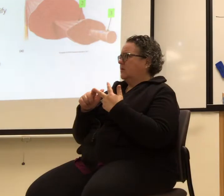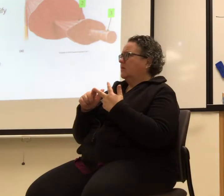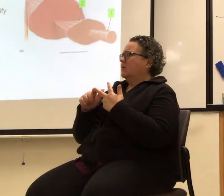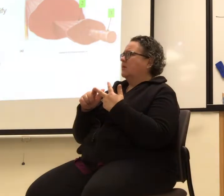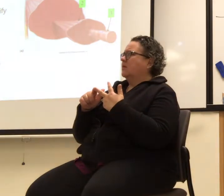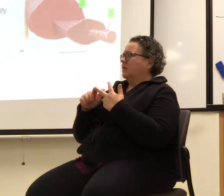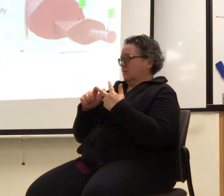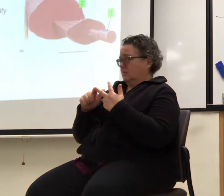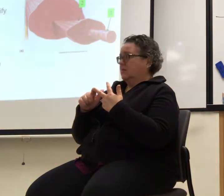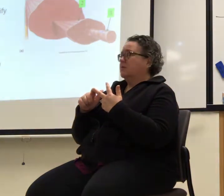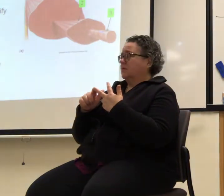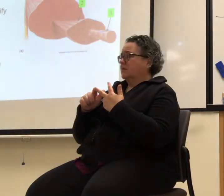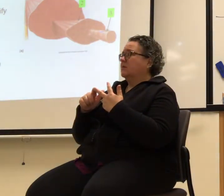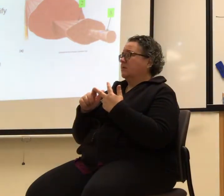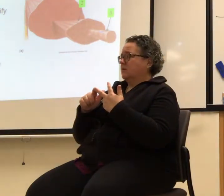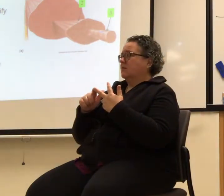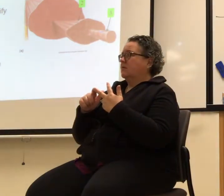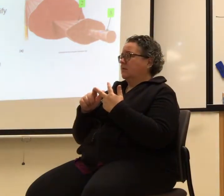Paramysium